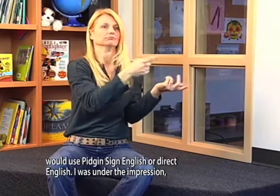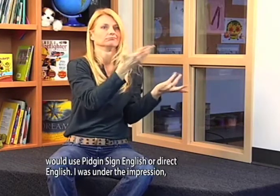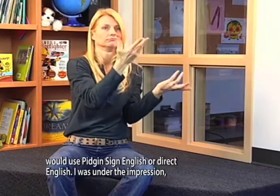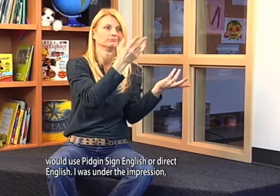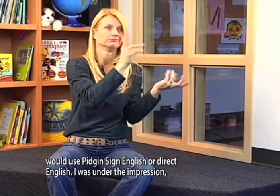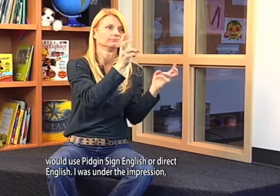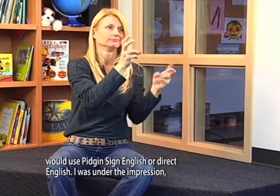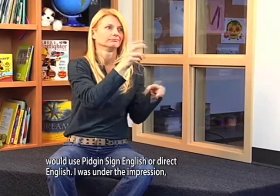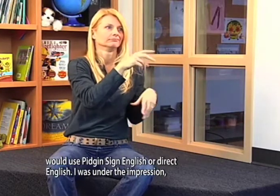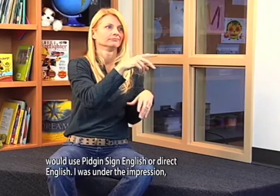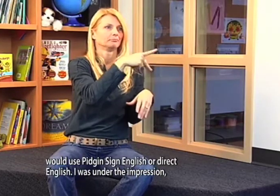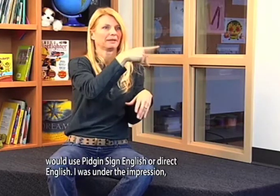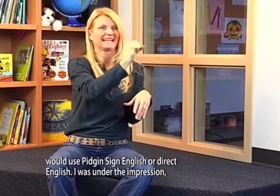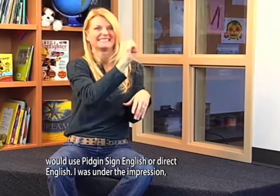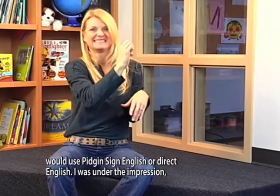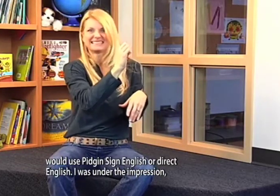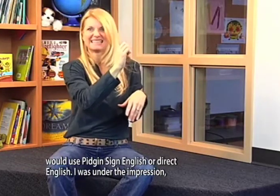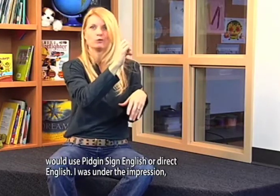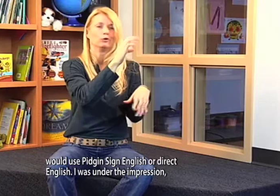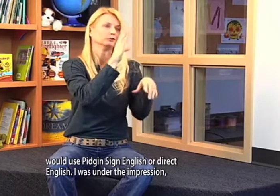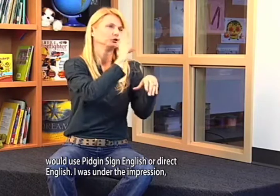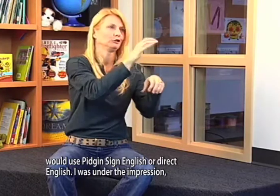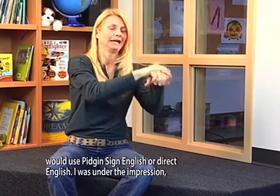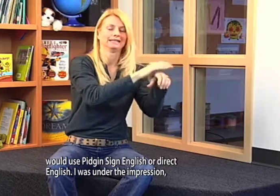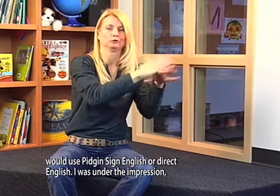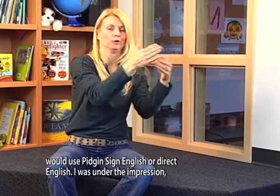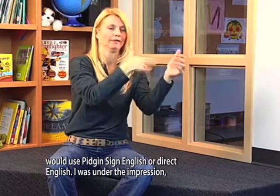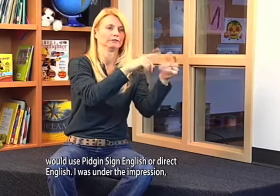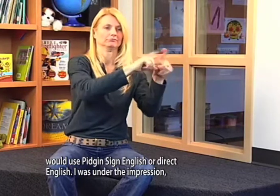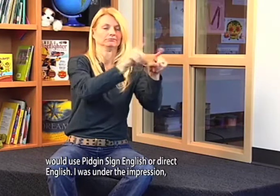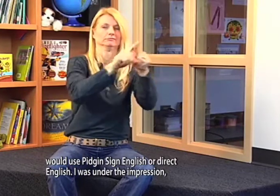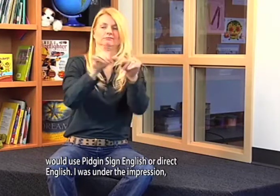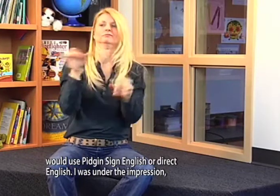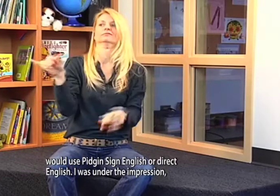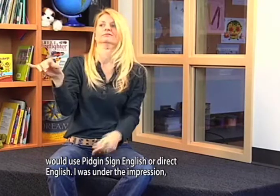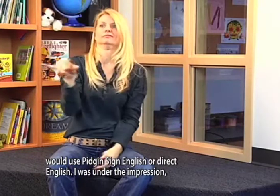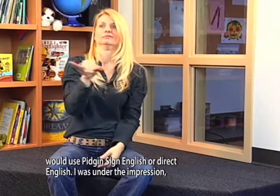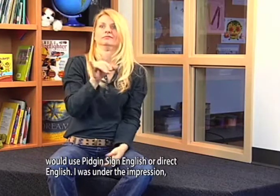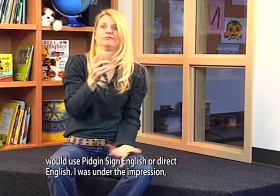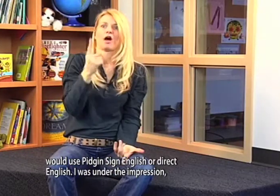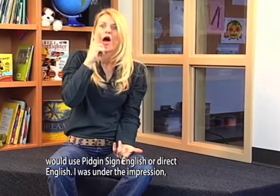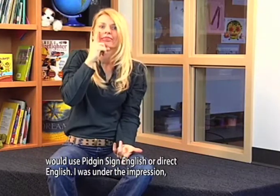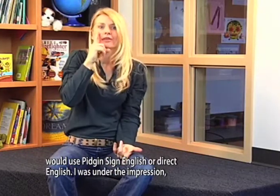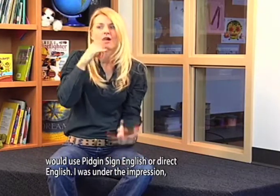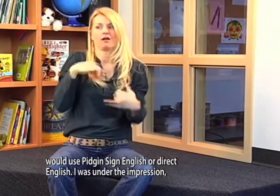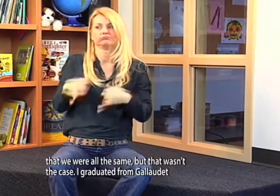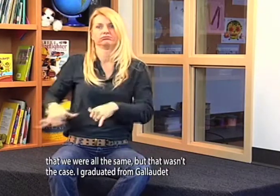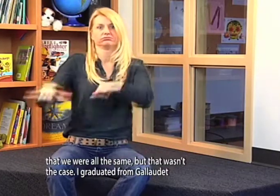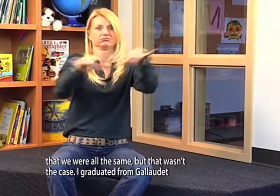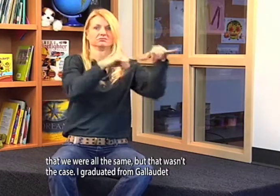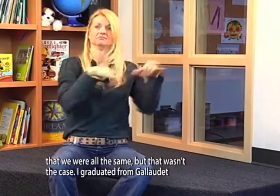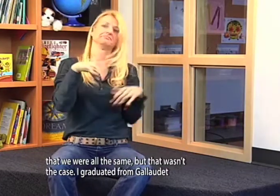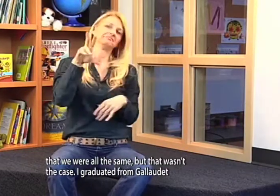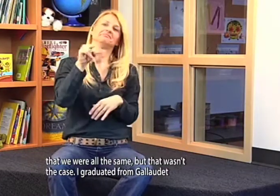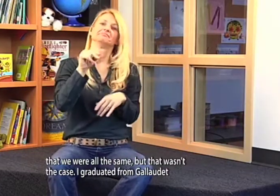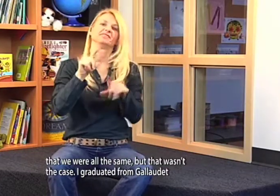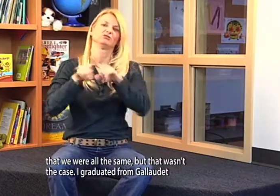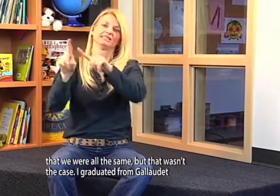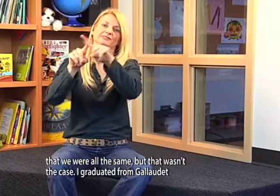would use Pidgin Signed English or direct English. I was under the impression that we were all the same, but that wasn't